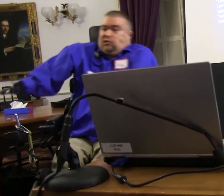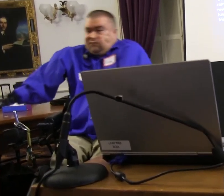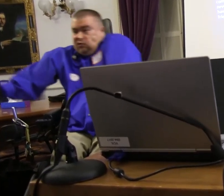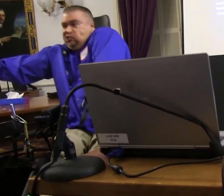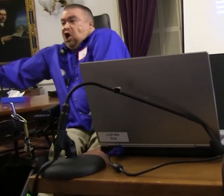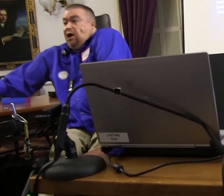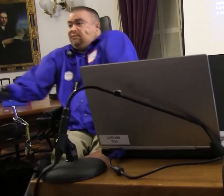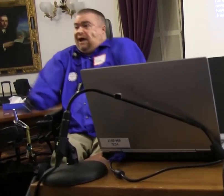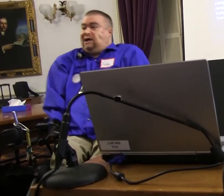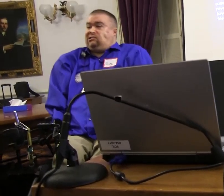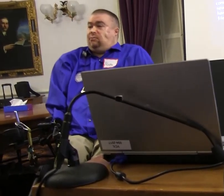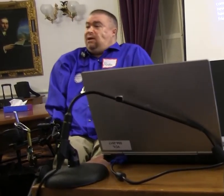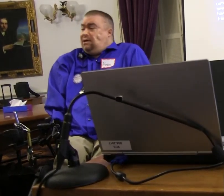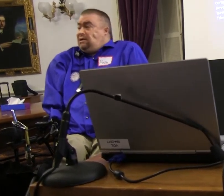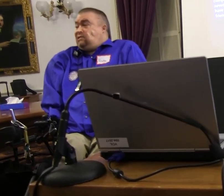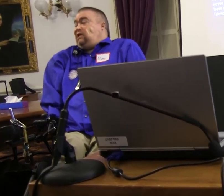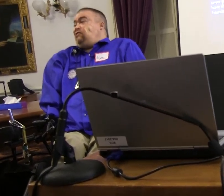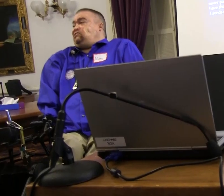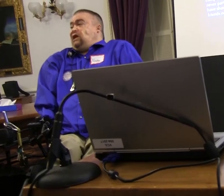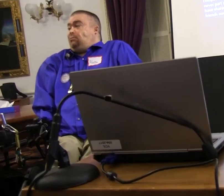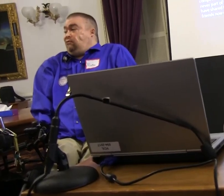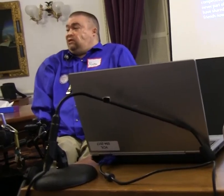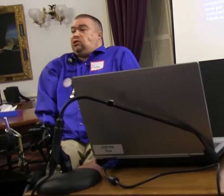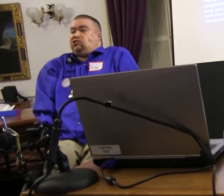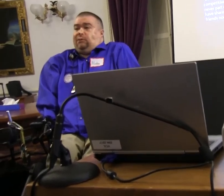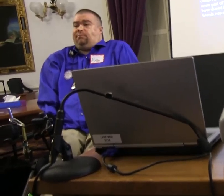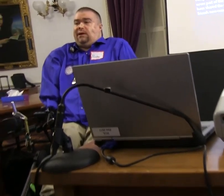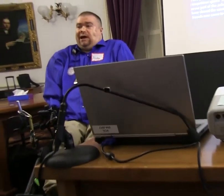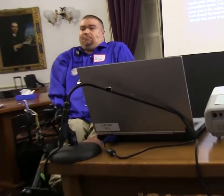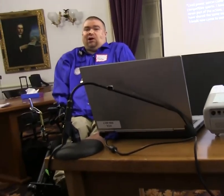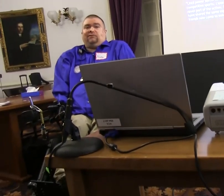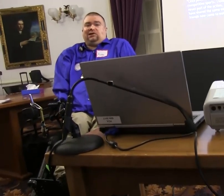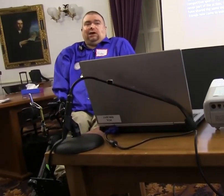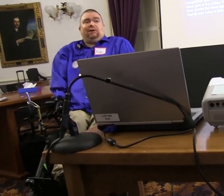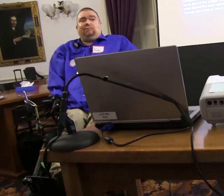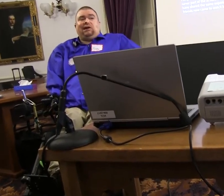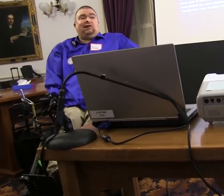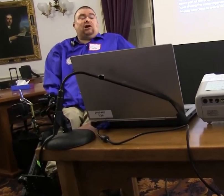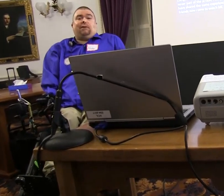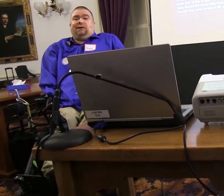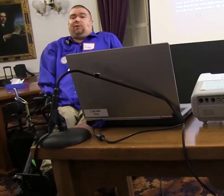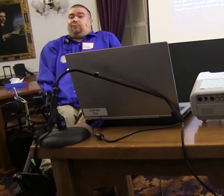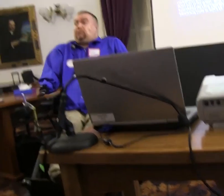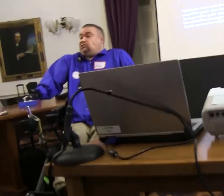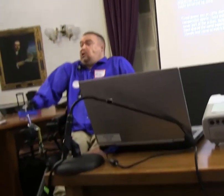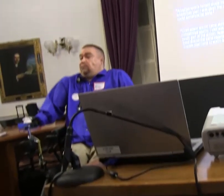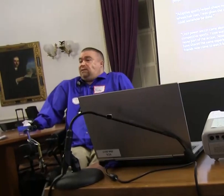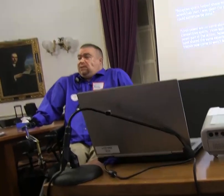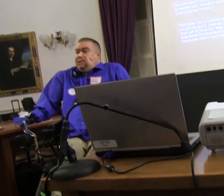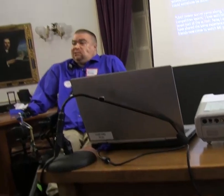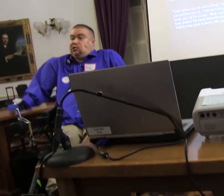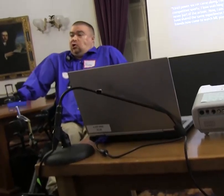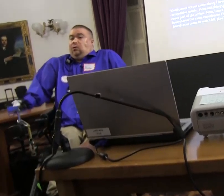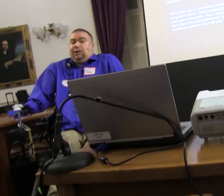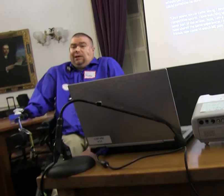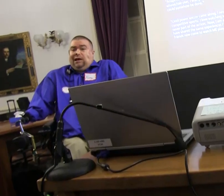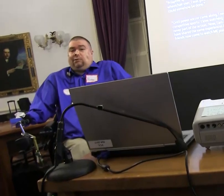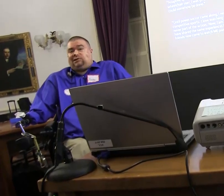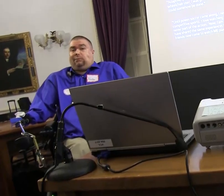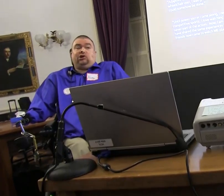interviewing for this job they asked him to give an example of leadership and part of a team and he got money from Amazon so